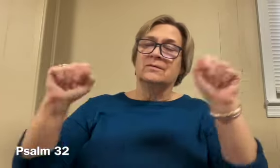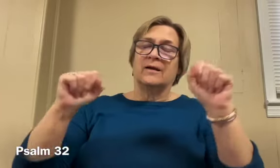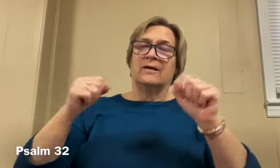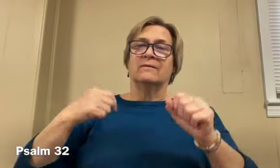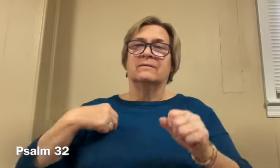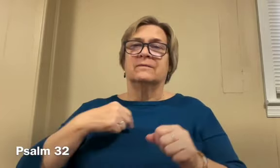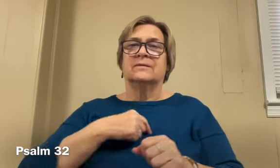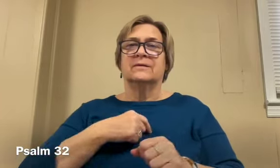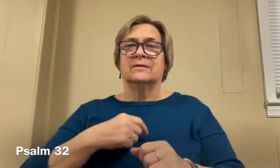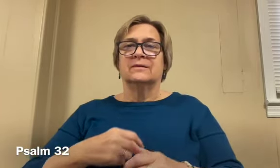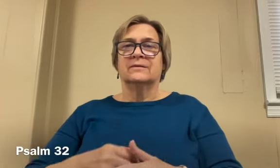heart.